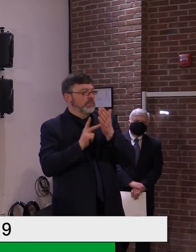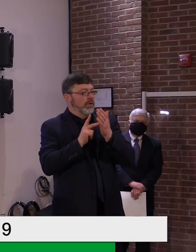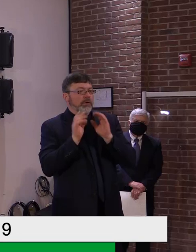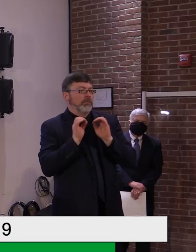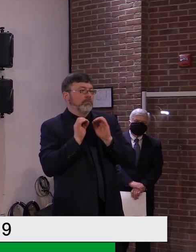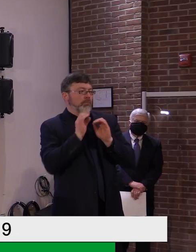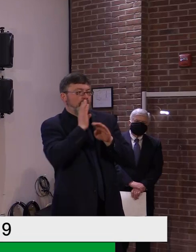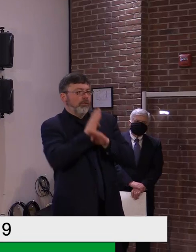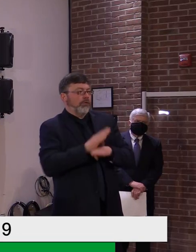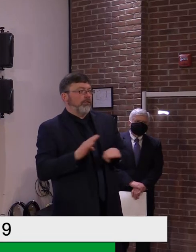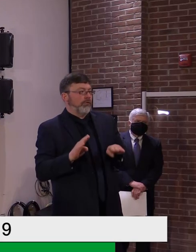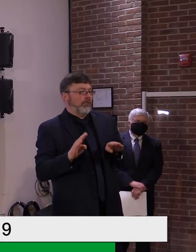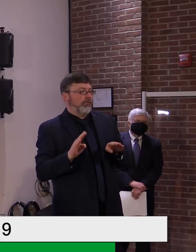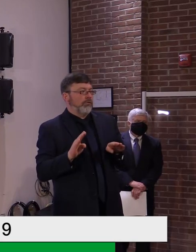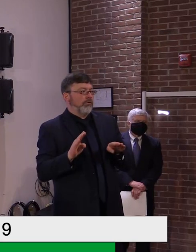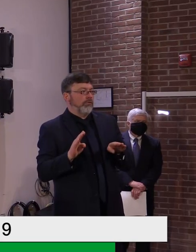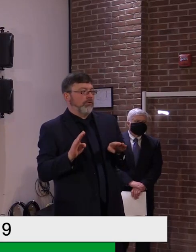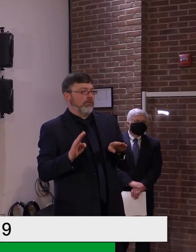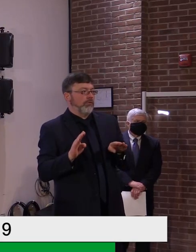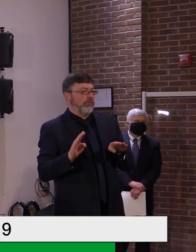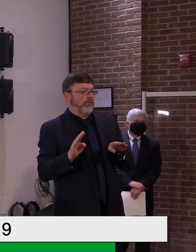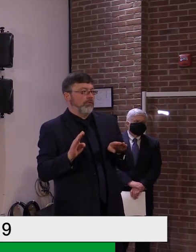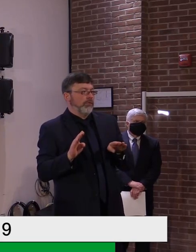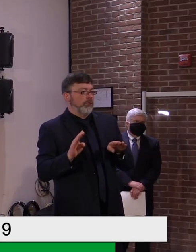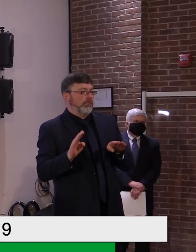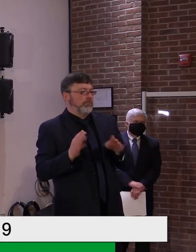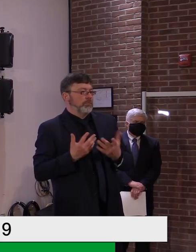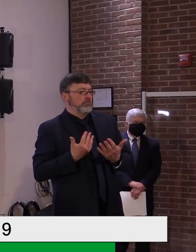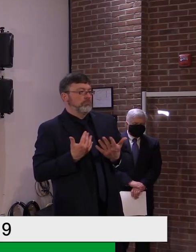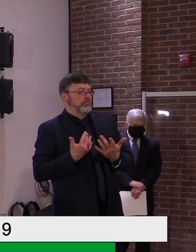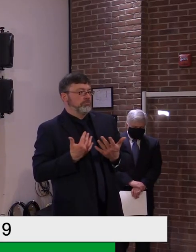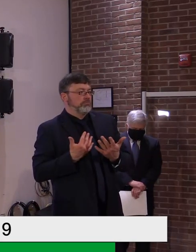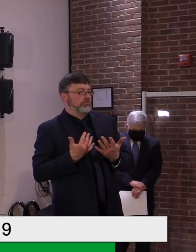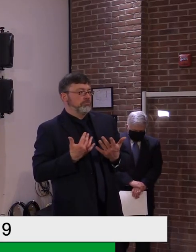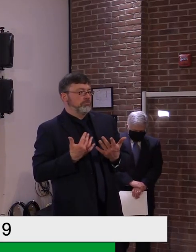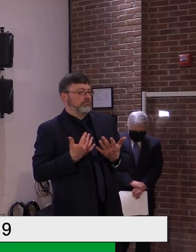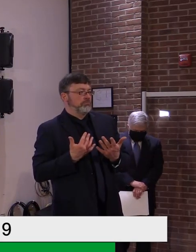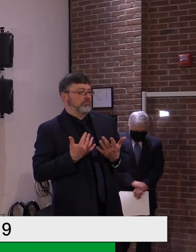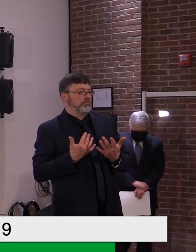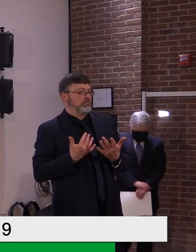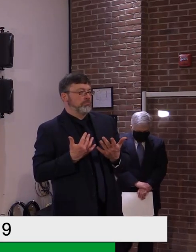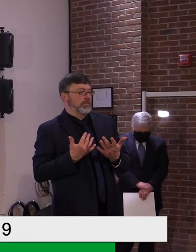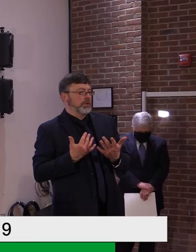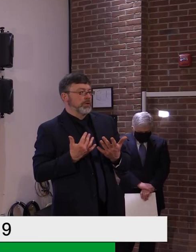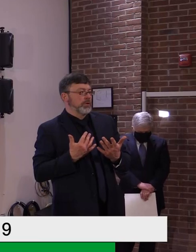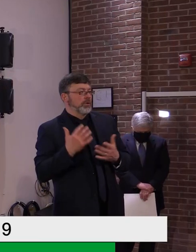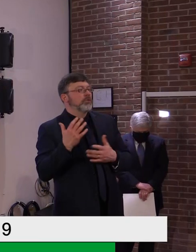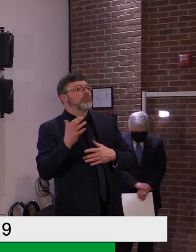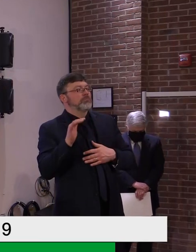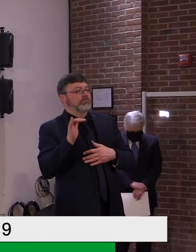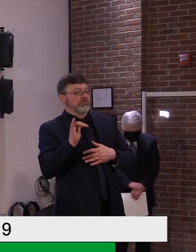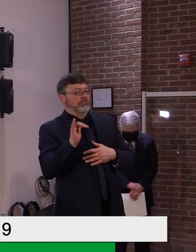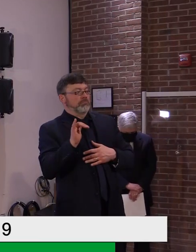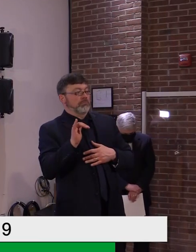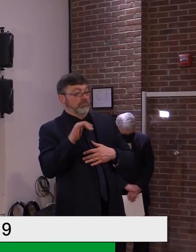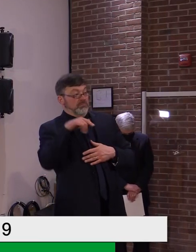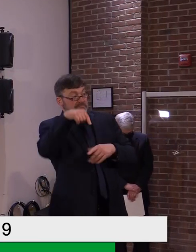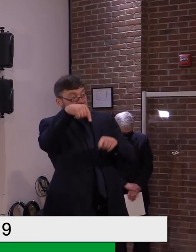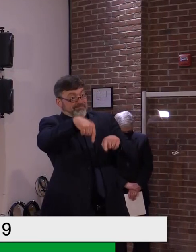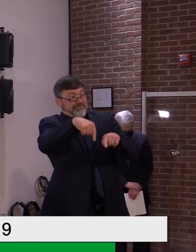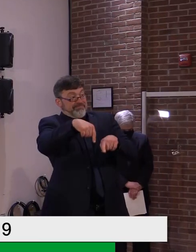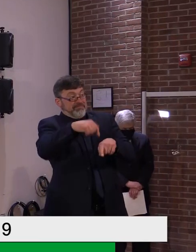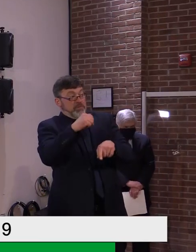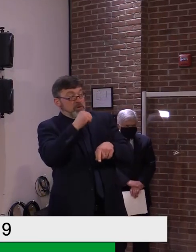Sorry, I was on mute. You know, our team talked a lot about, you know, the bars and the social clubs were